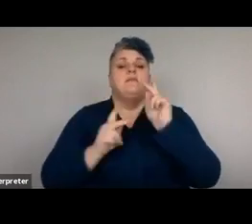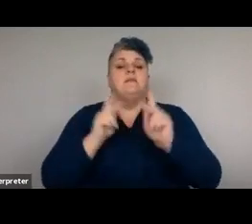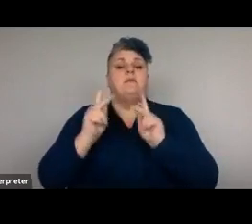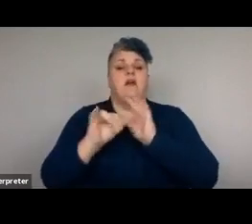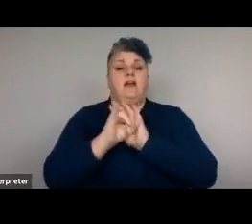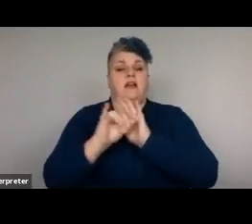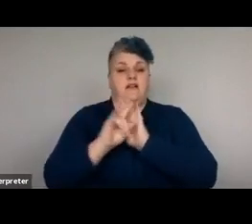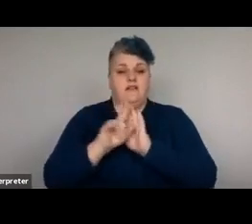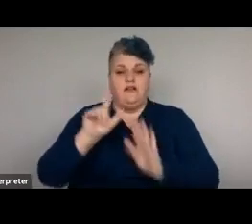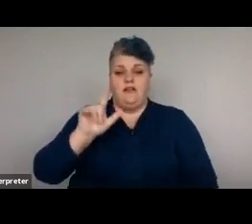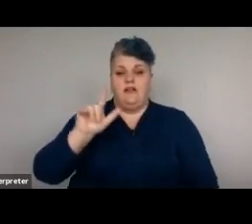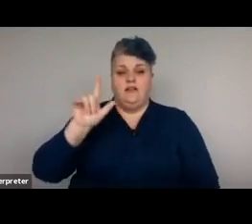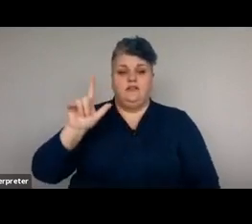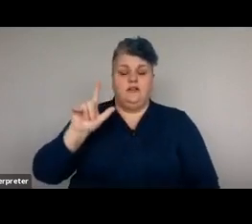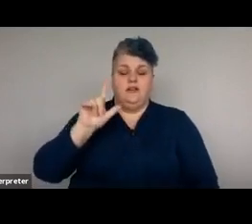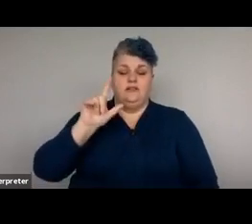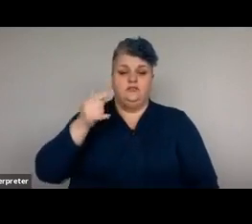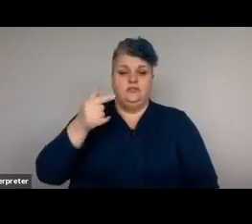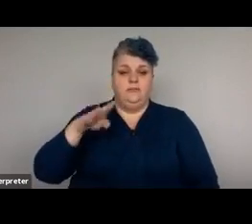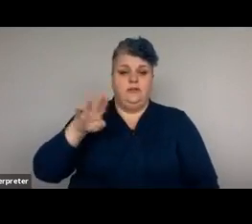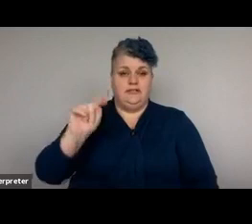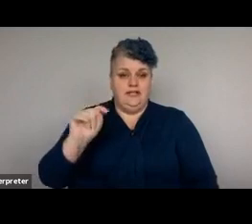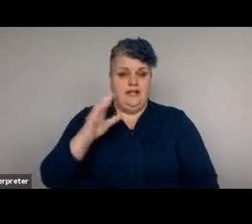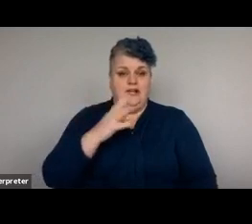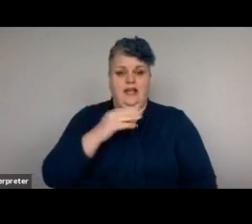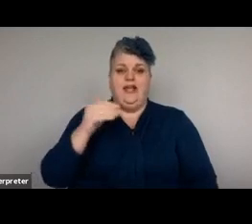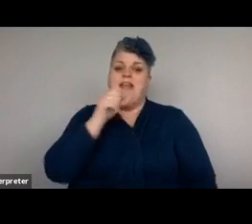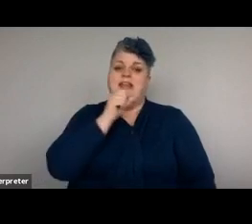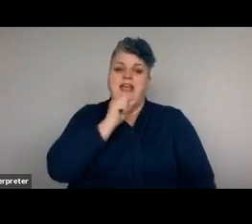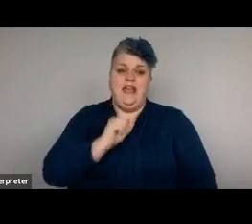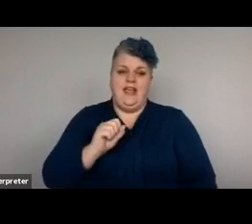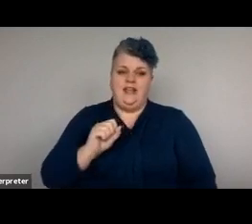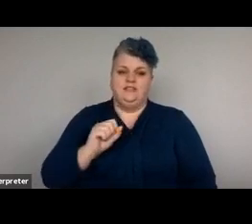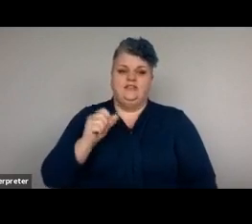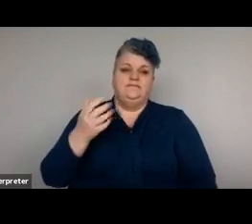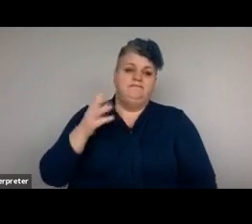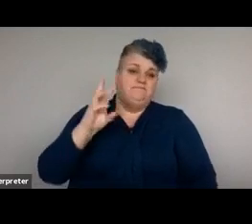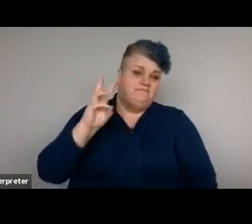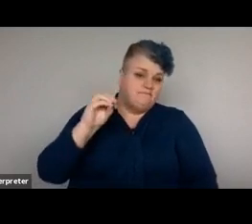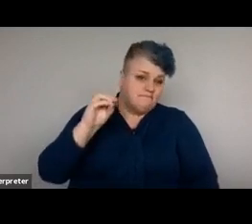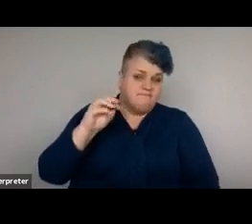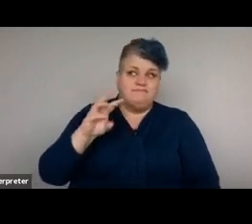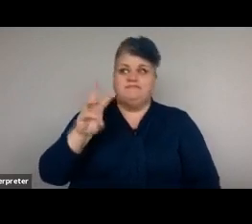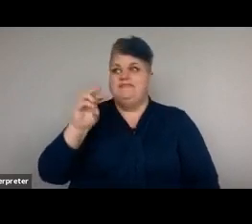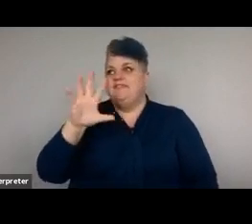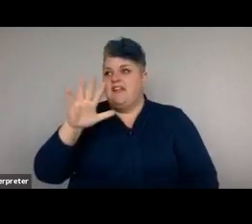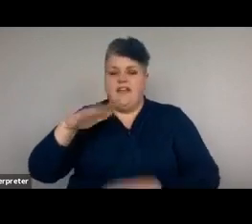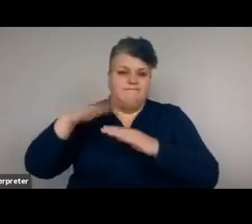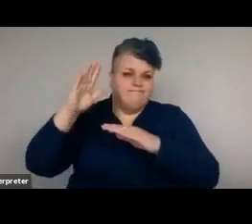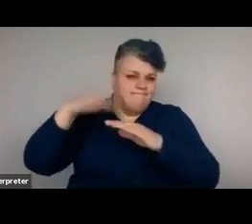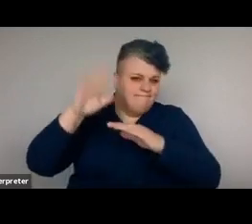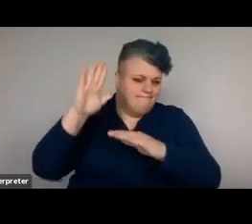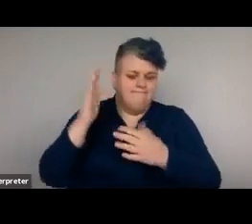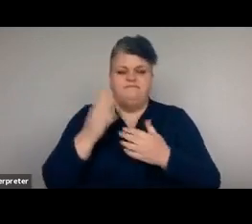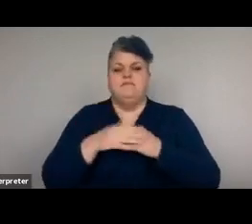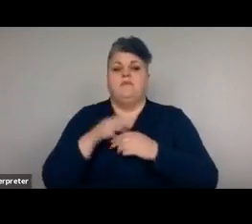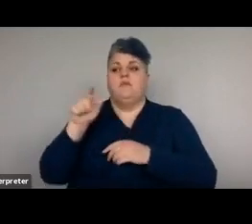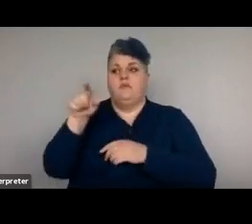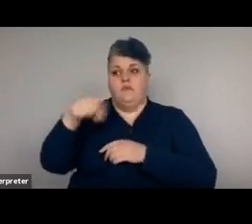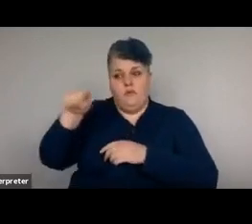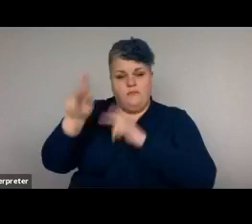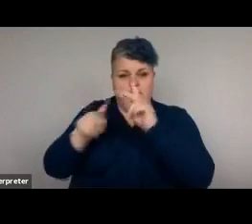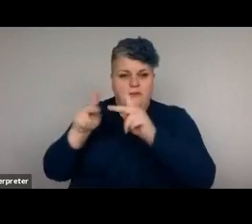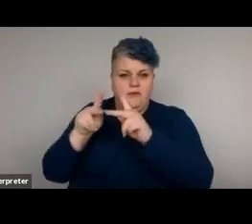as LGBT and are aging, whatever you consider aging, 60, 65 plus, these folks have